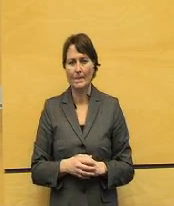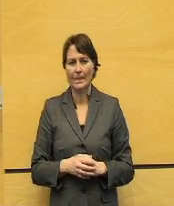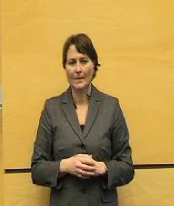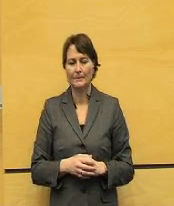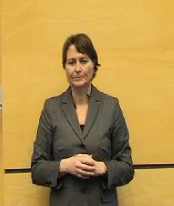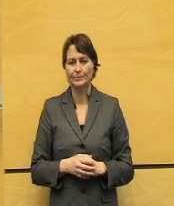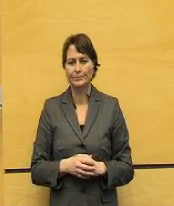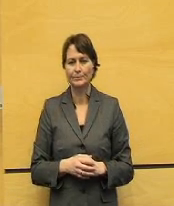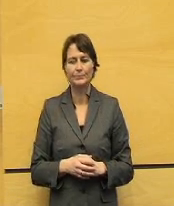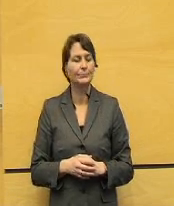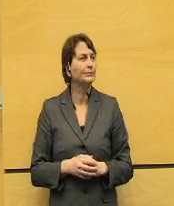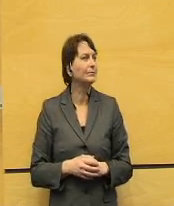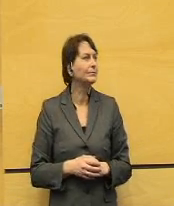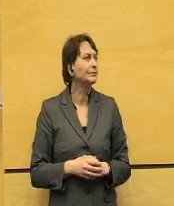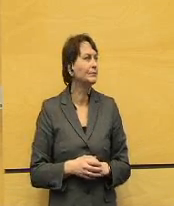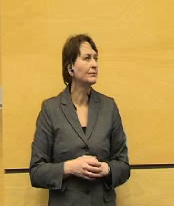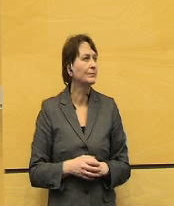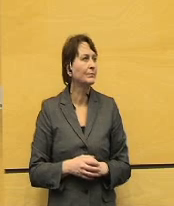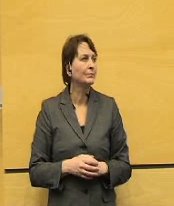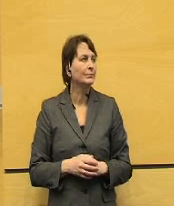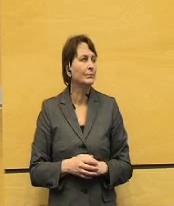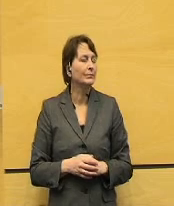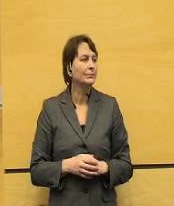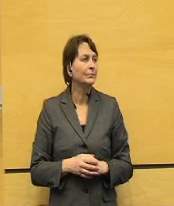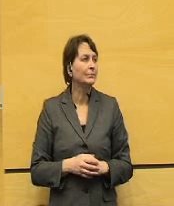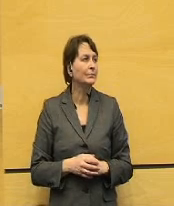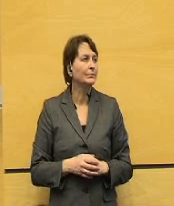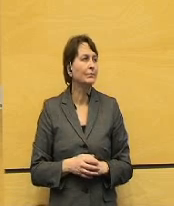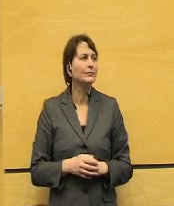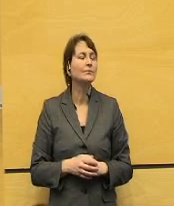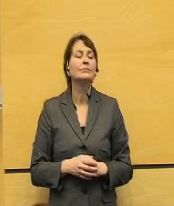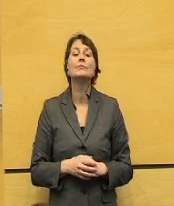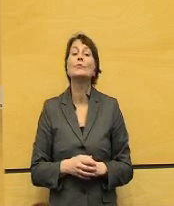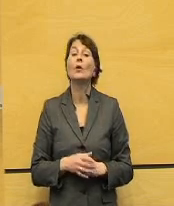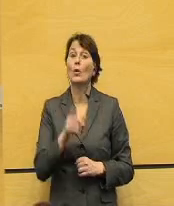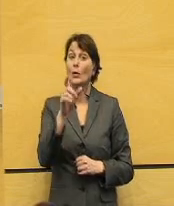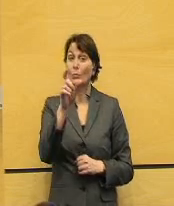of persons with disability. Last year,